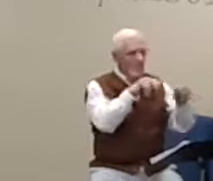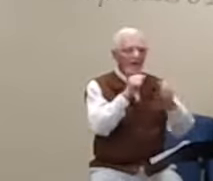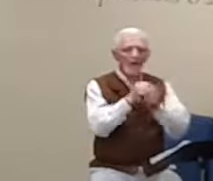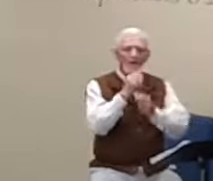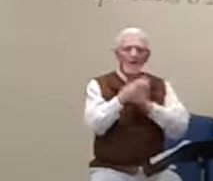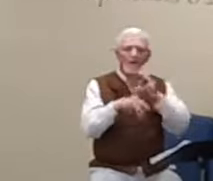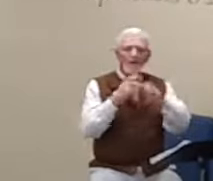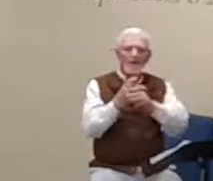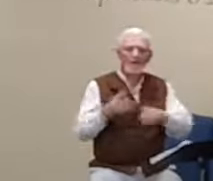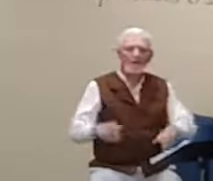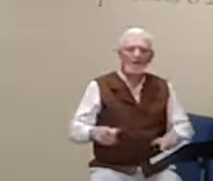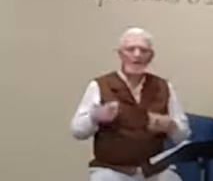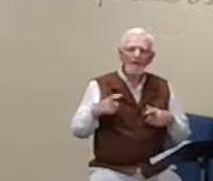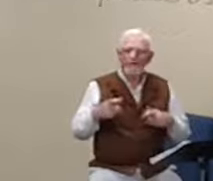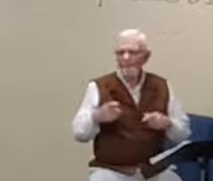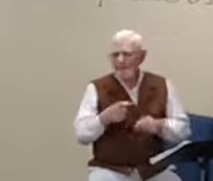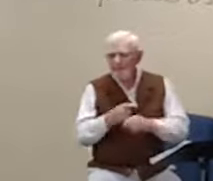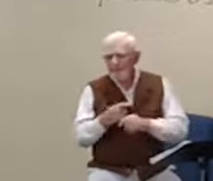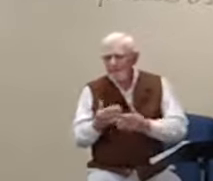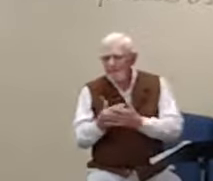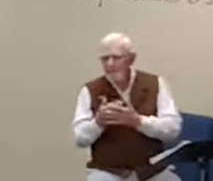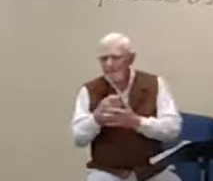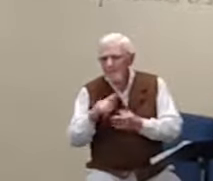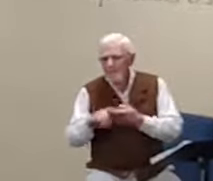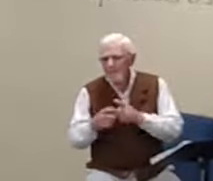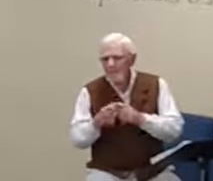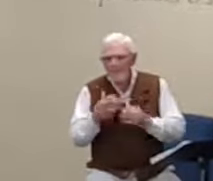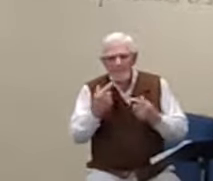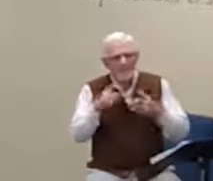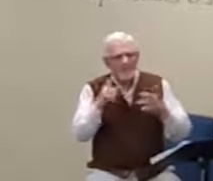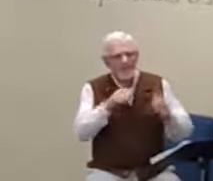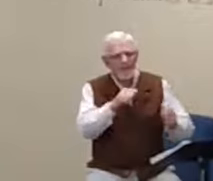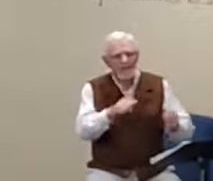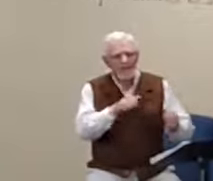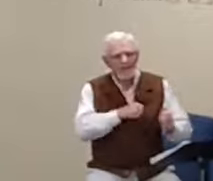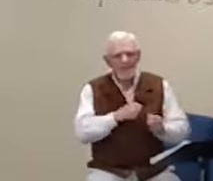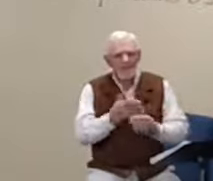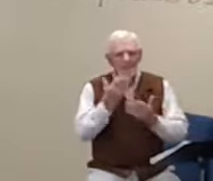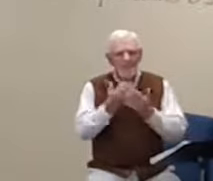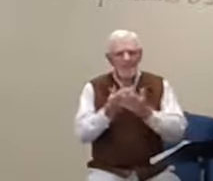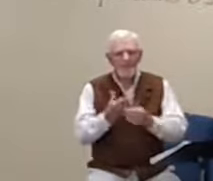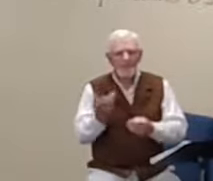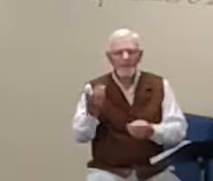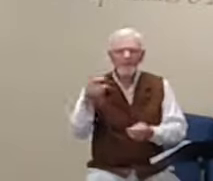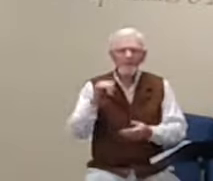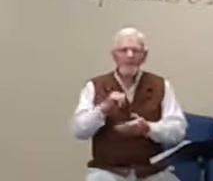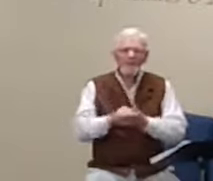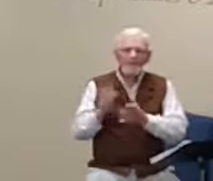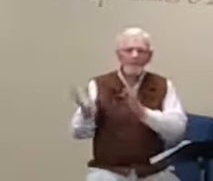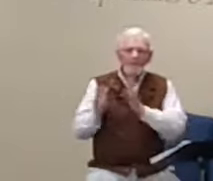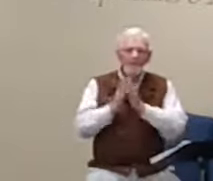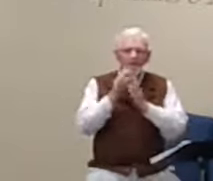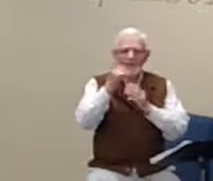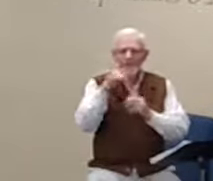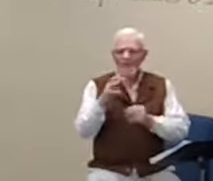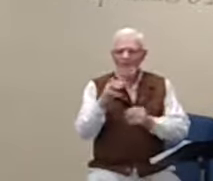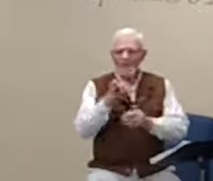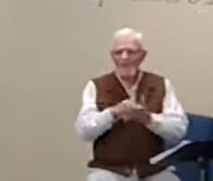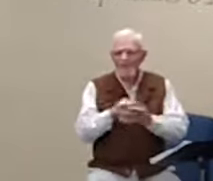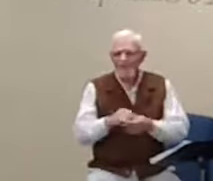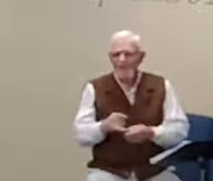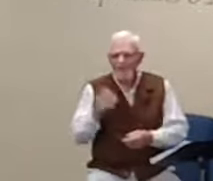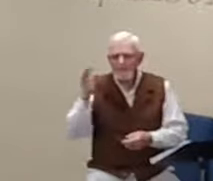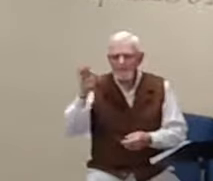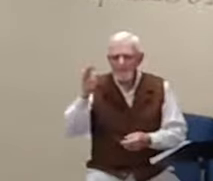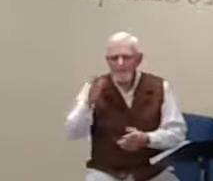world, on life. Meet some new friends. They have a different attitude, and it's always a good thing. So I'm in prayer for them that they would hear some